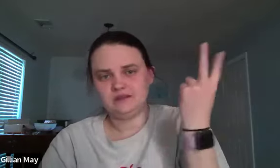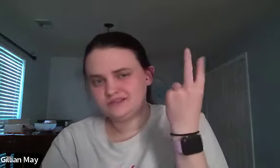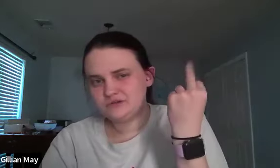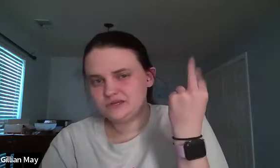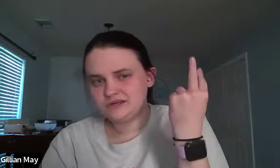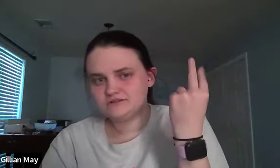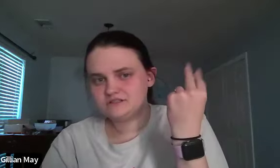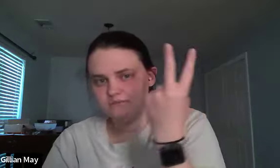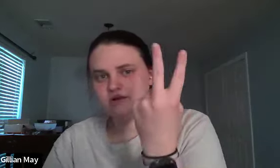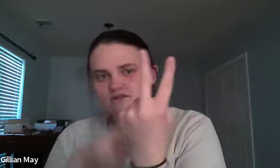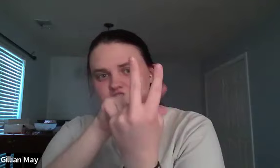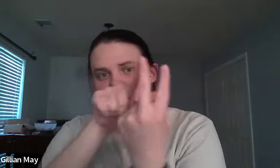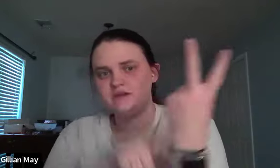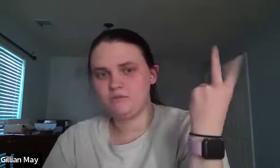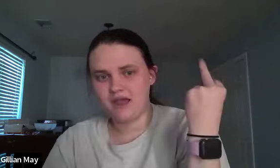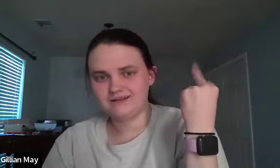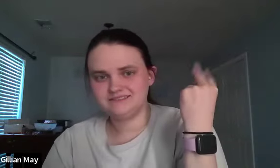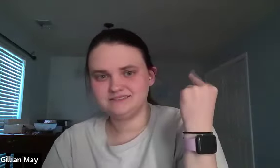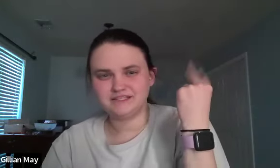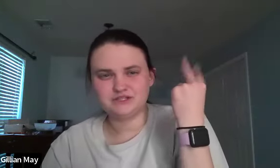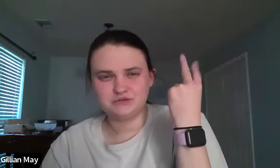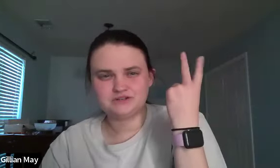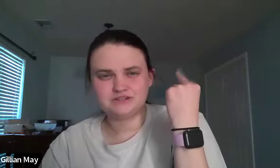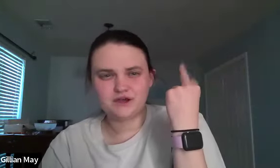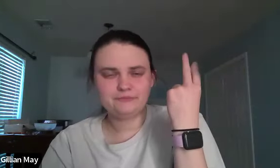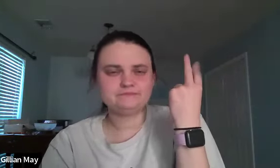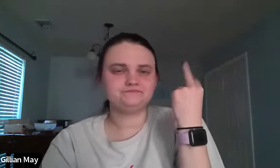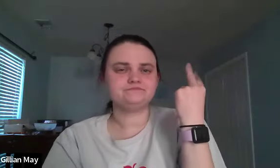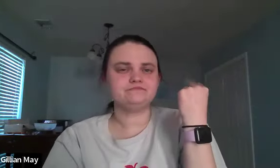2 years, like pointing their 2 and go back 2 years ago.